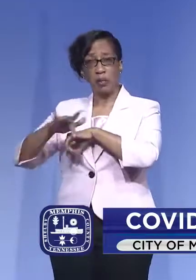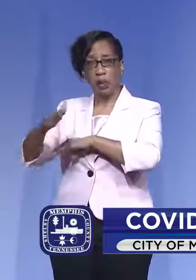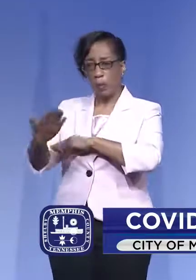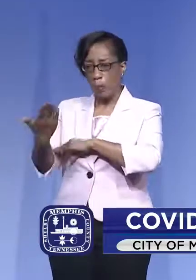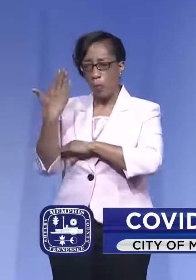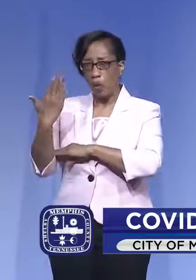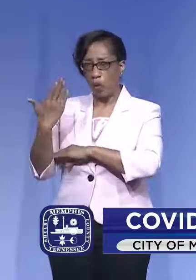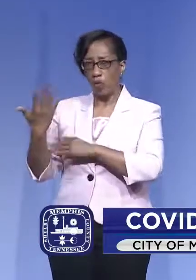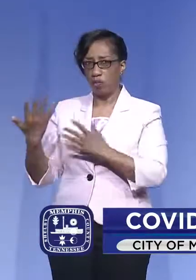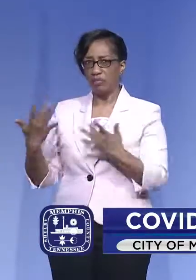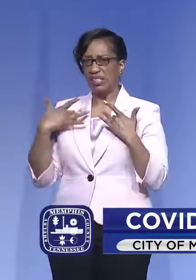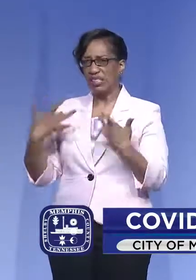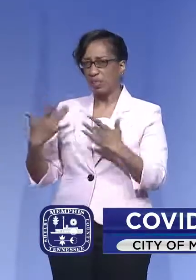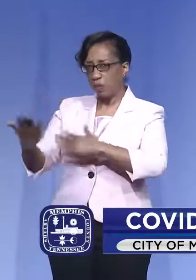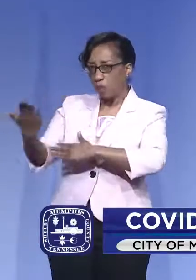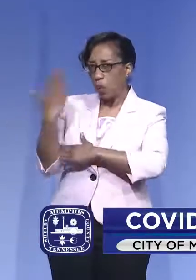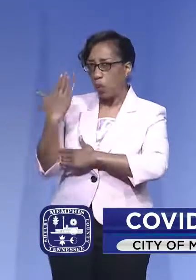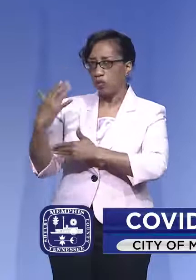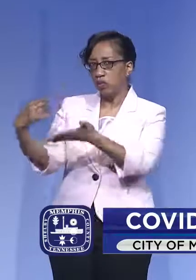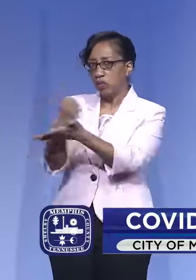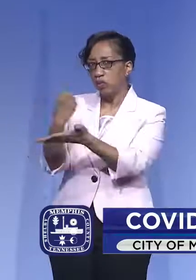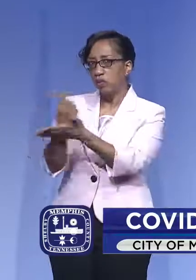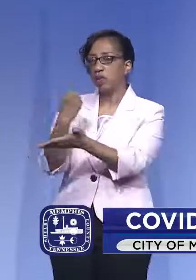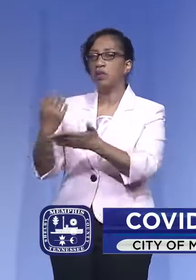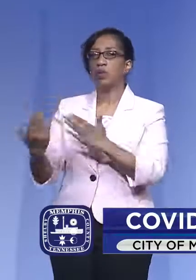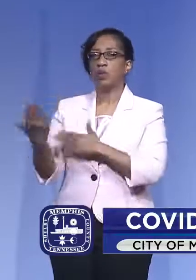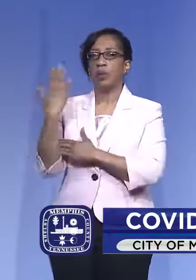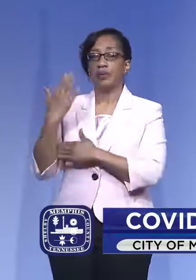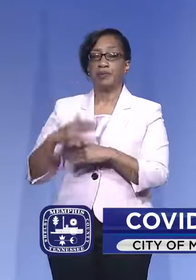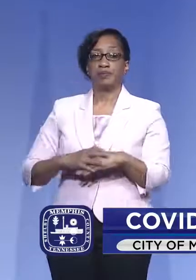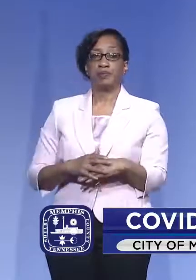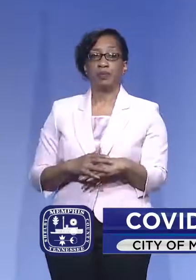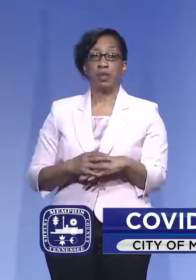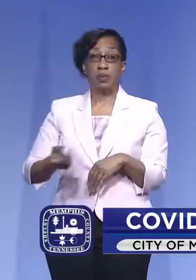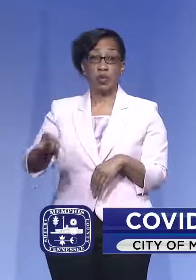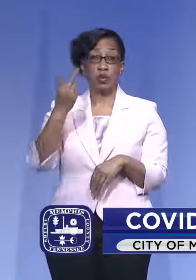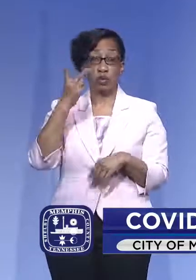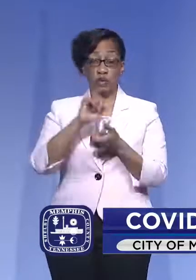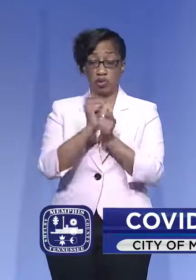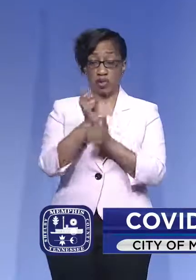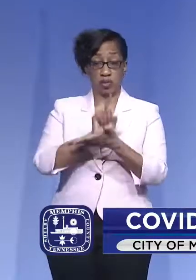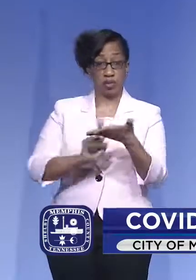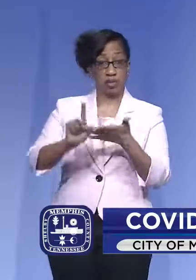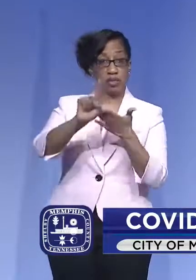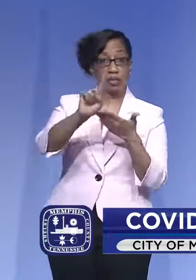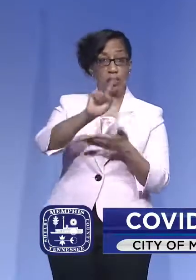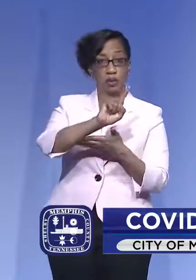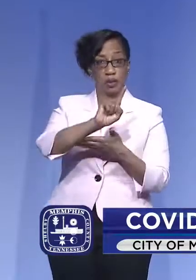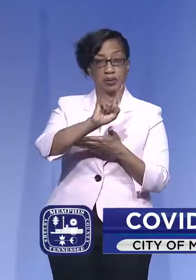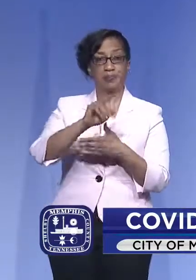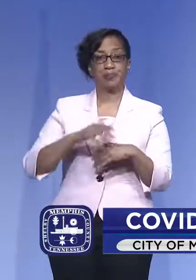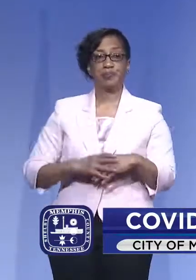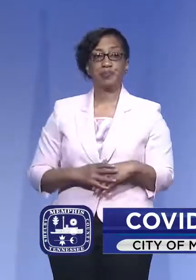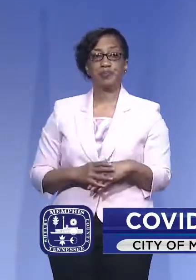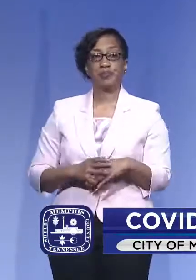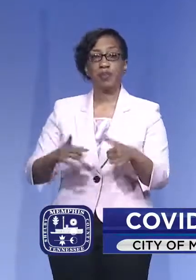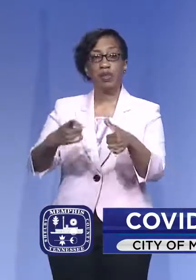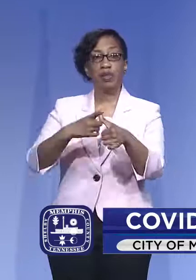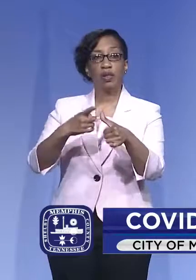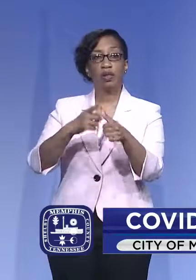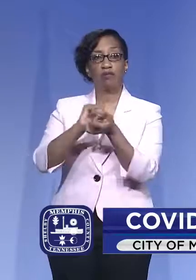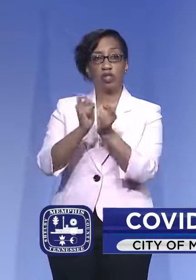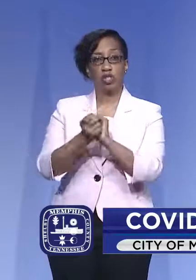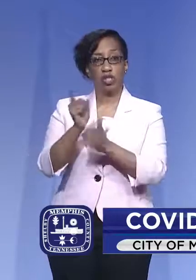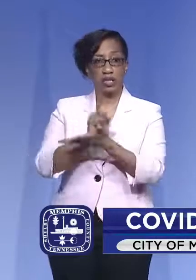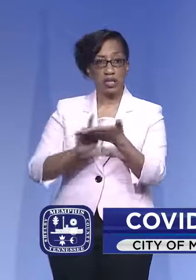you can take advantage of those appointments. There are two changes to next week. The first is that